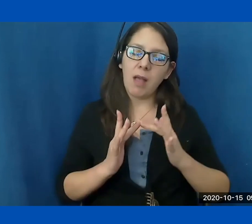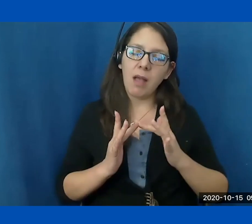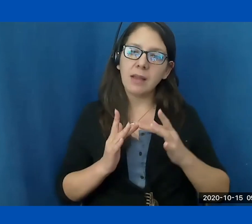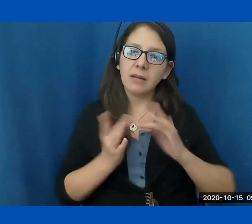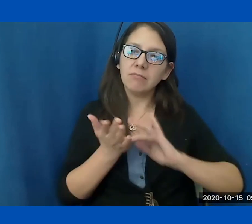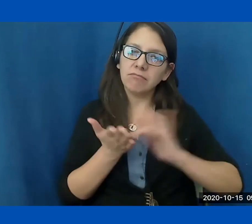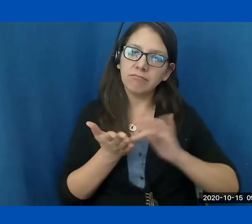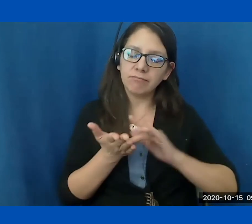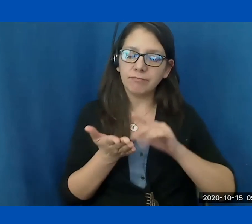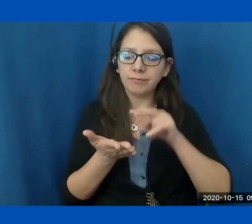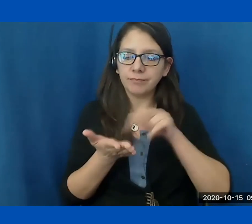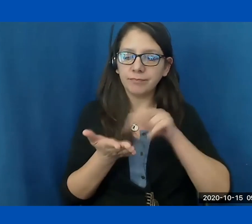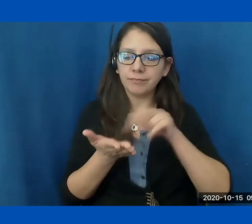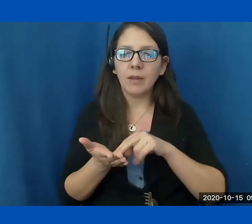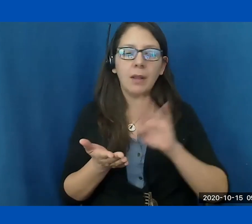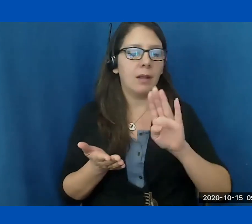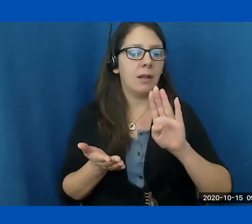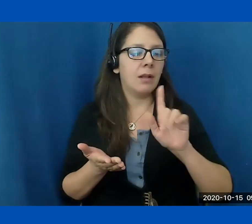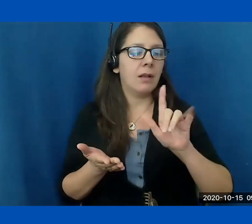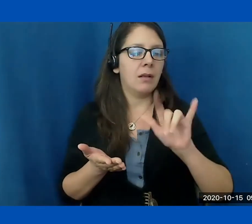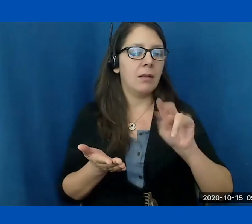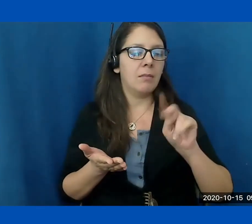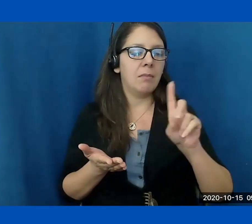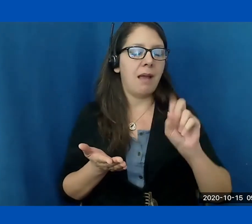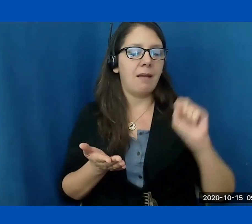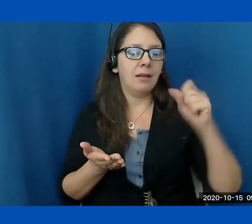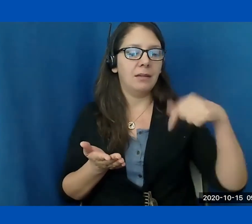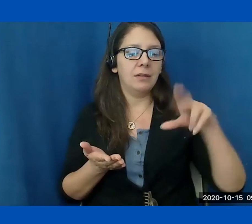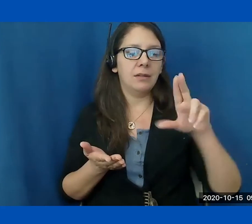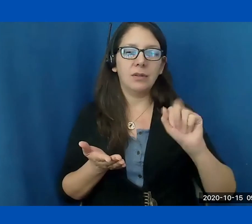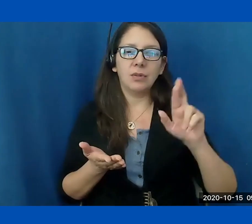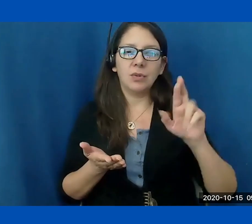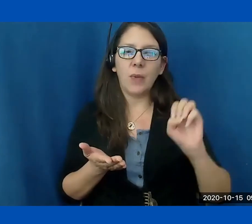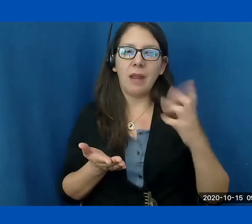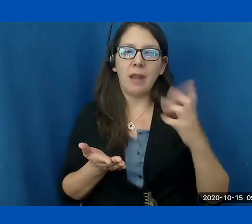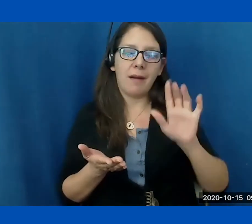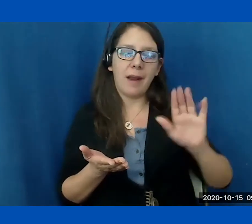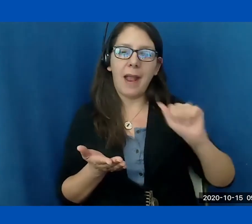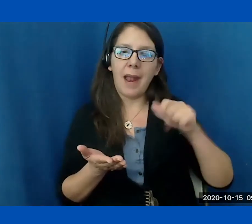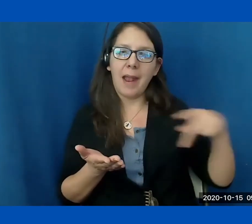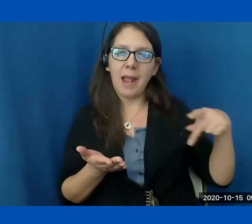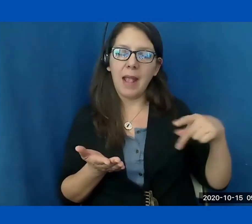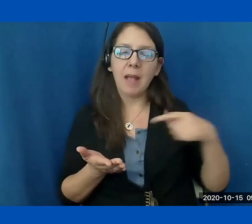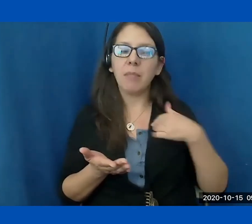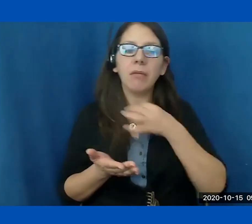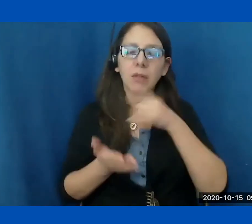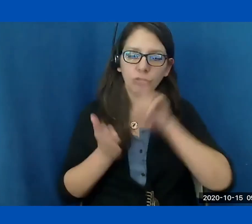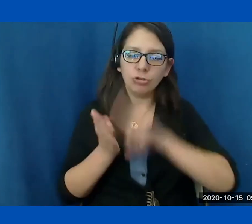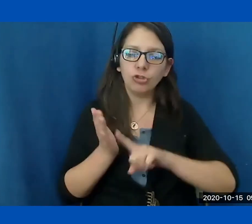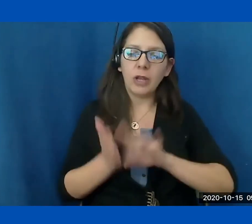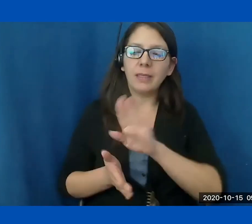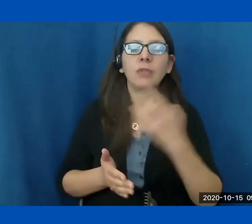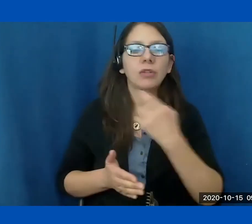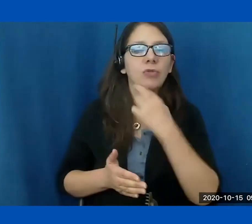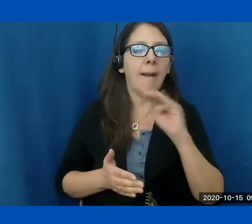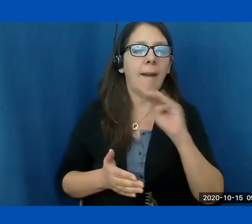like Blind Square or some other app to look at the menu and try to get an idea. If I can't find it there, or if I just ran in off